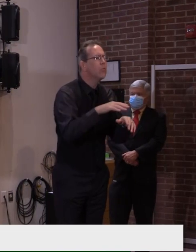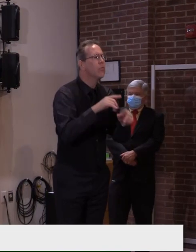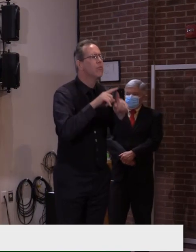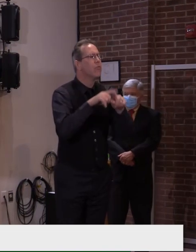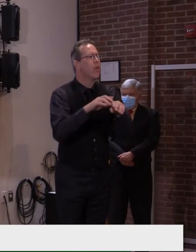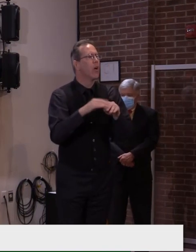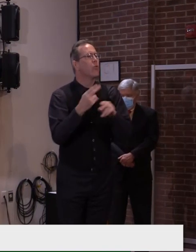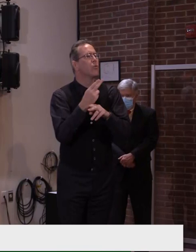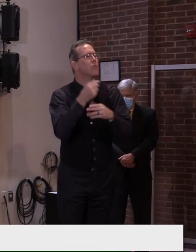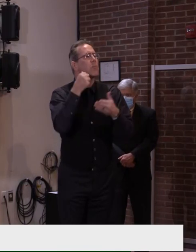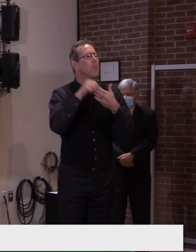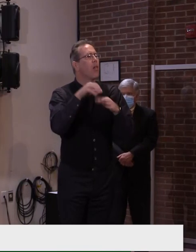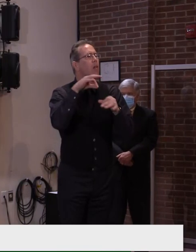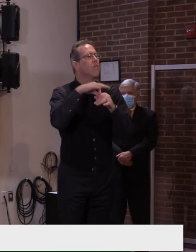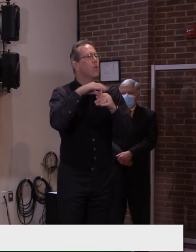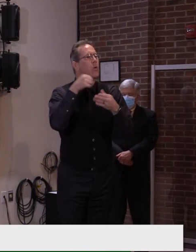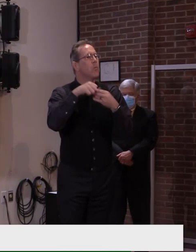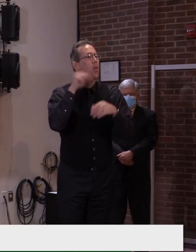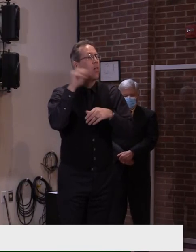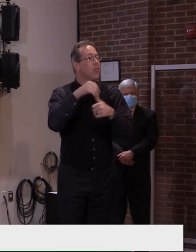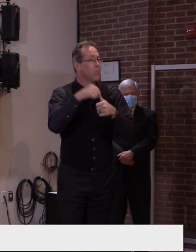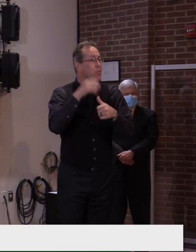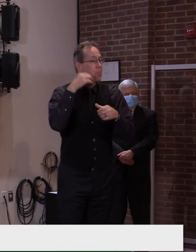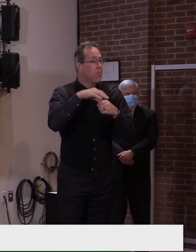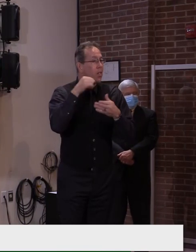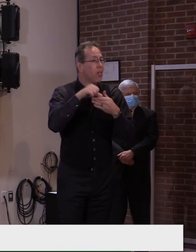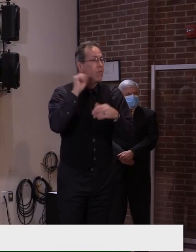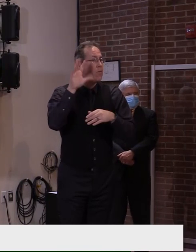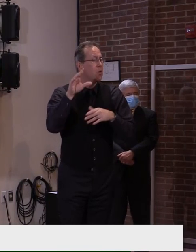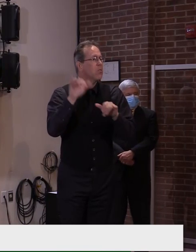So we'll continue to advocate for that.